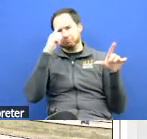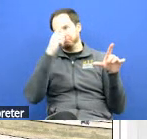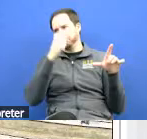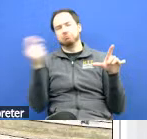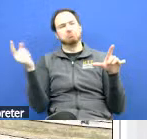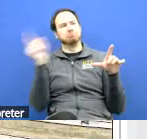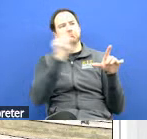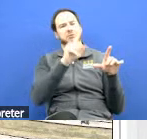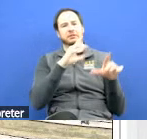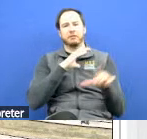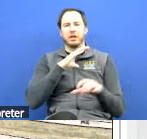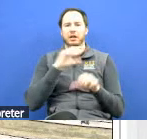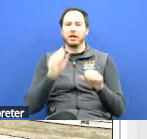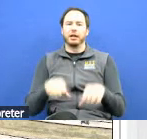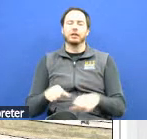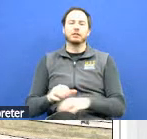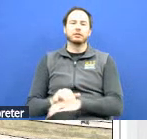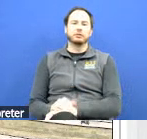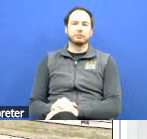free.